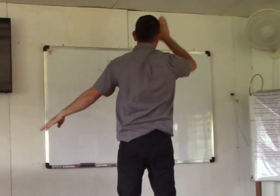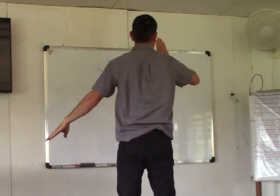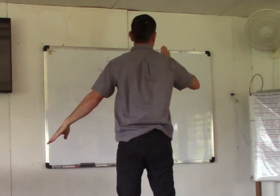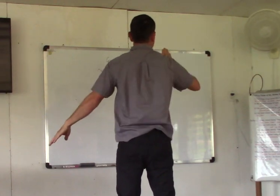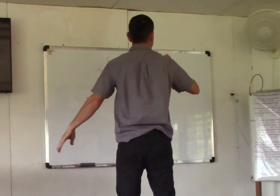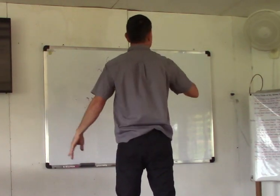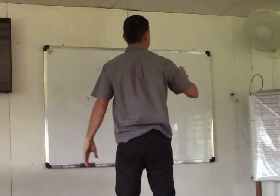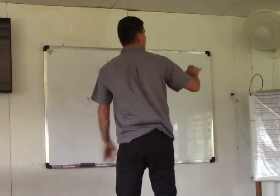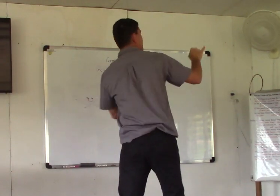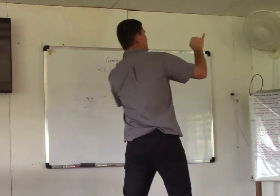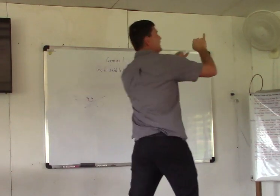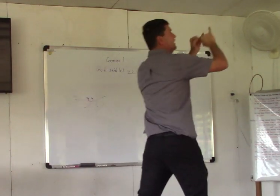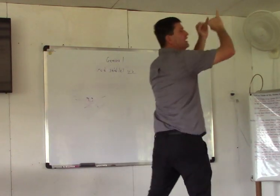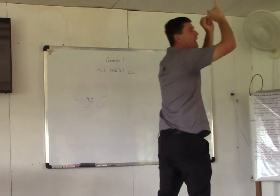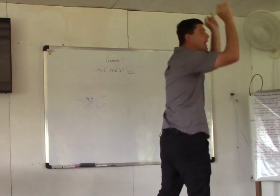God.